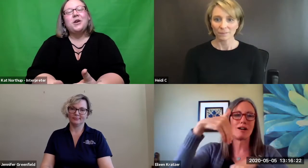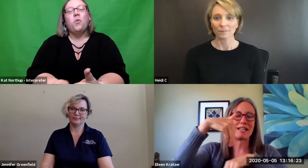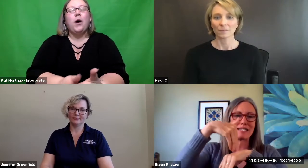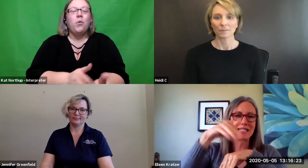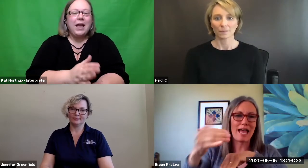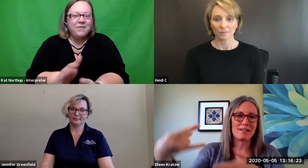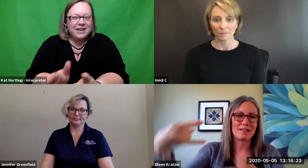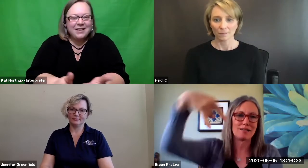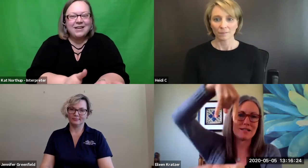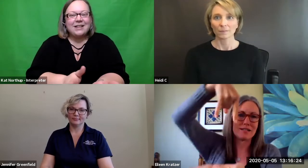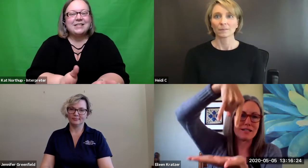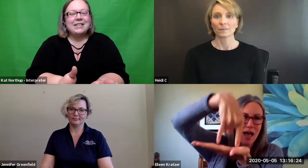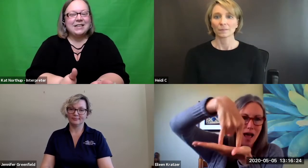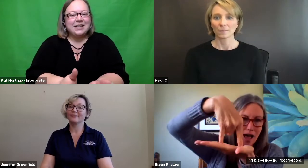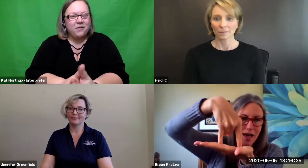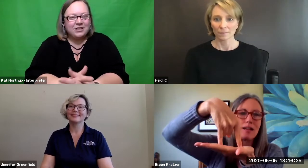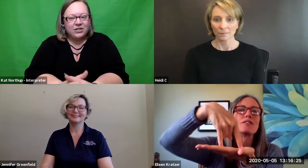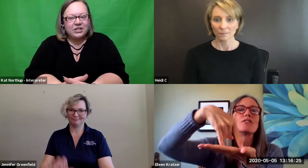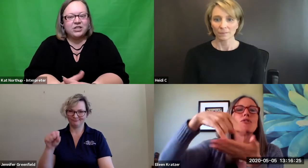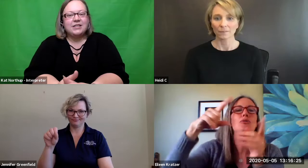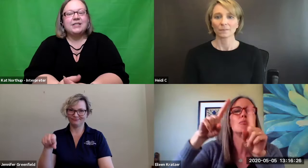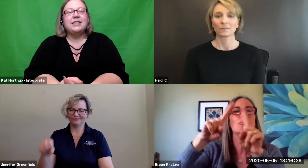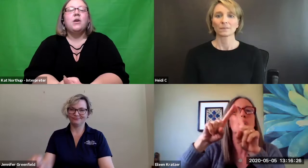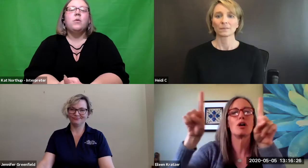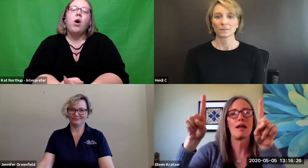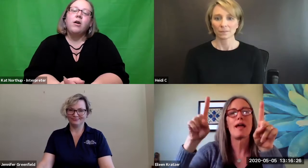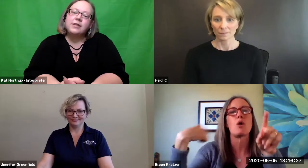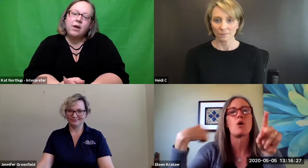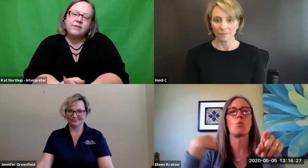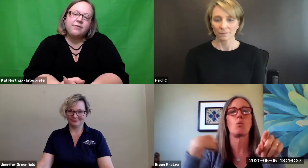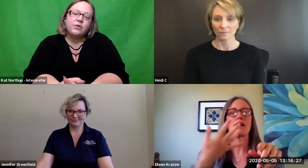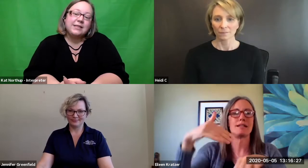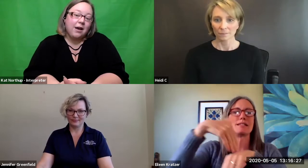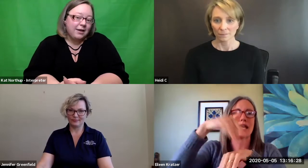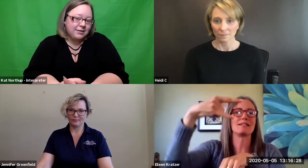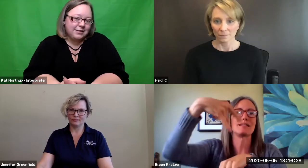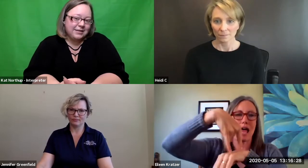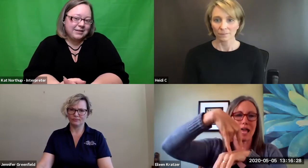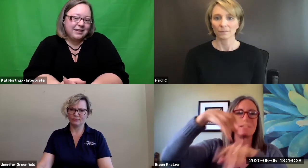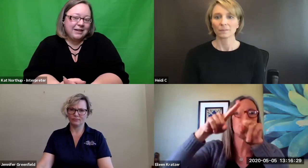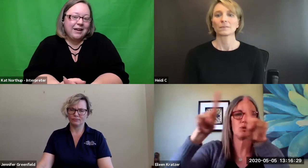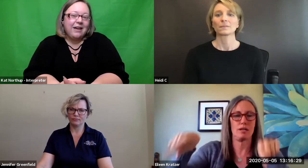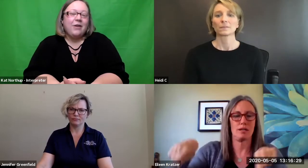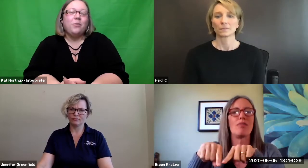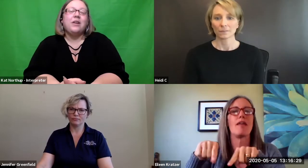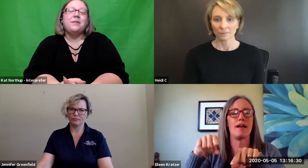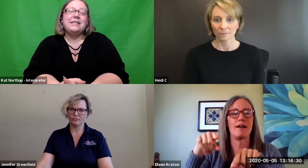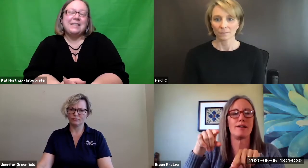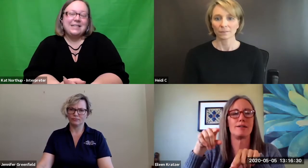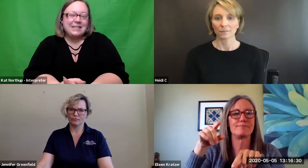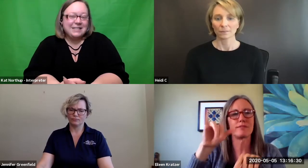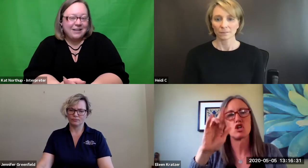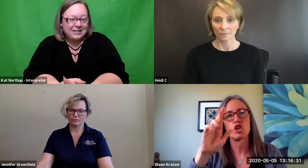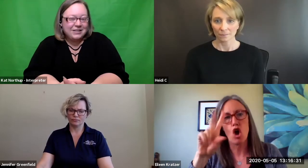homes while waving and sending congratulations. We will also have several signs. We're going to